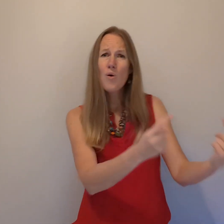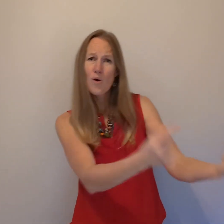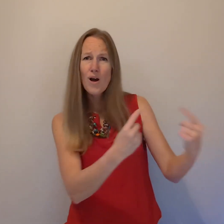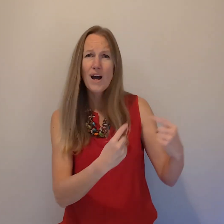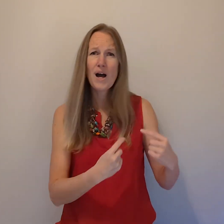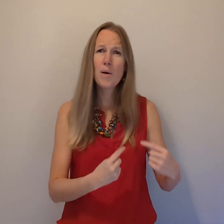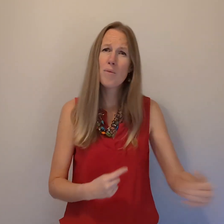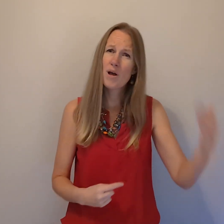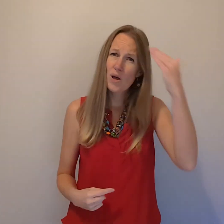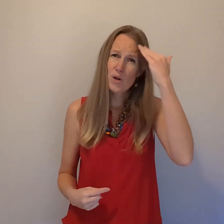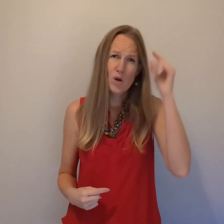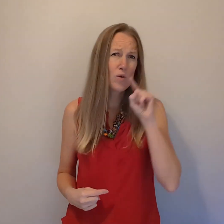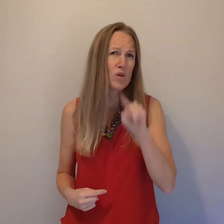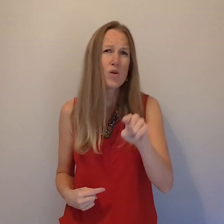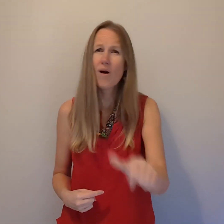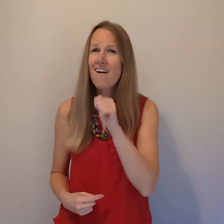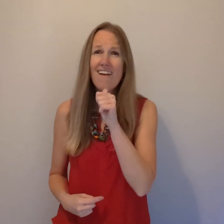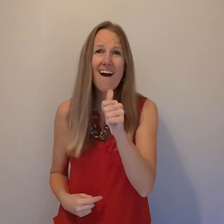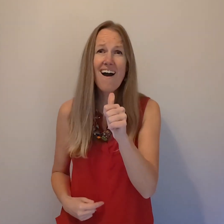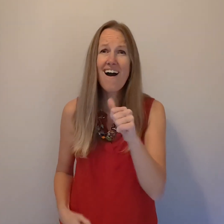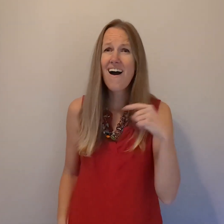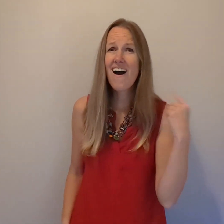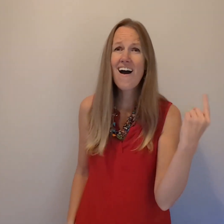unstable, come, no, you are not